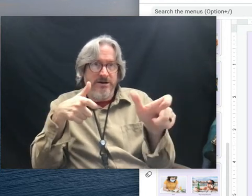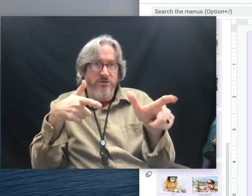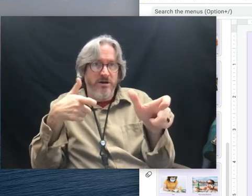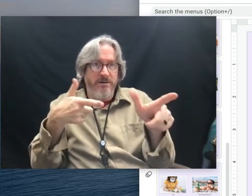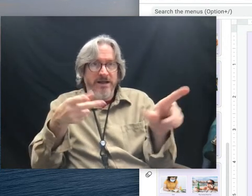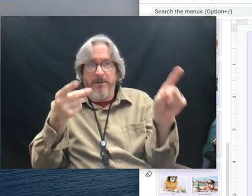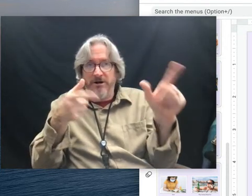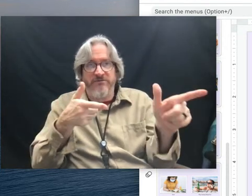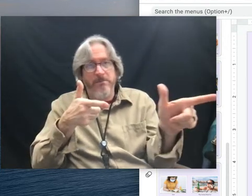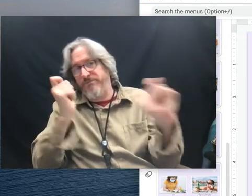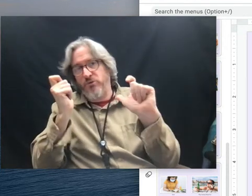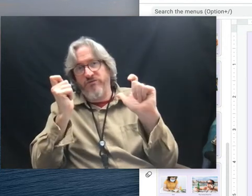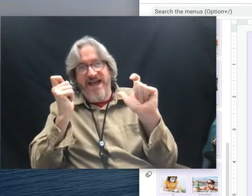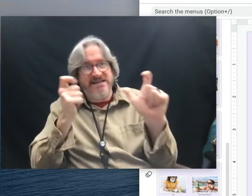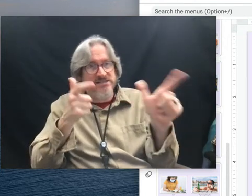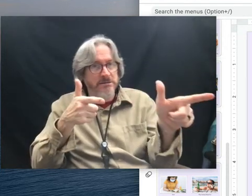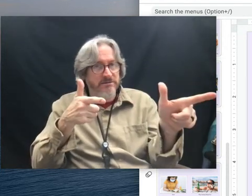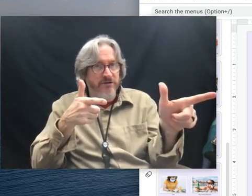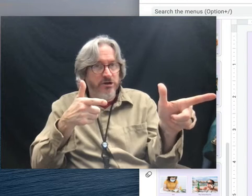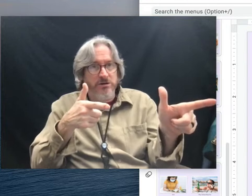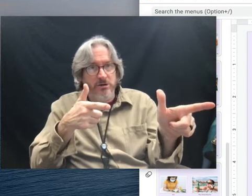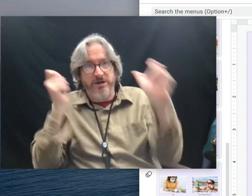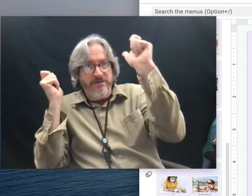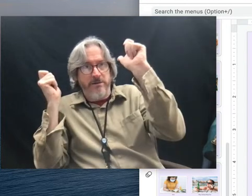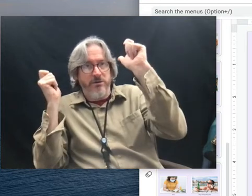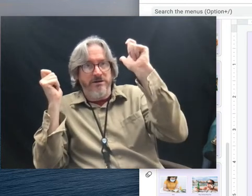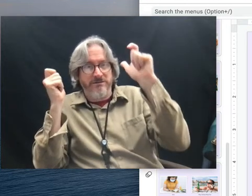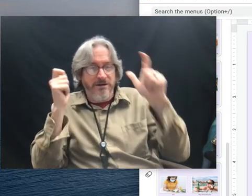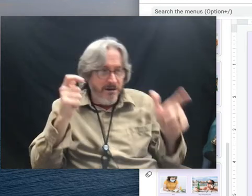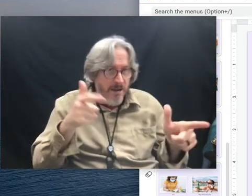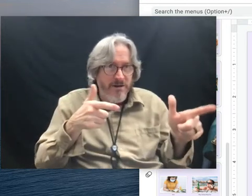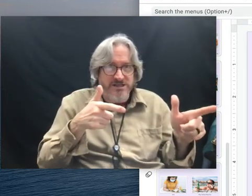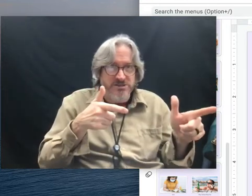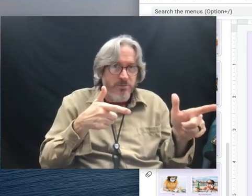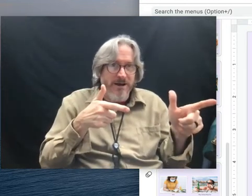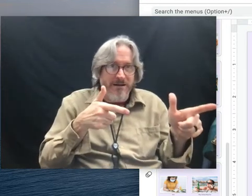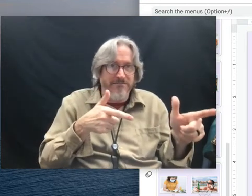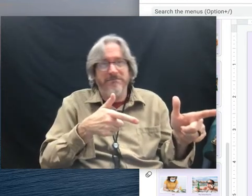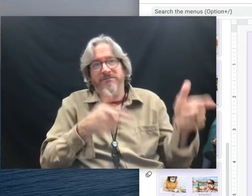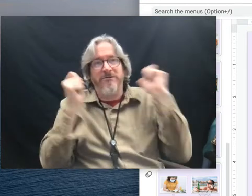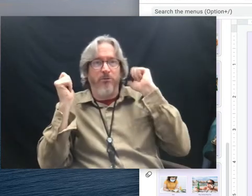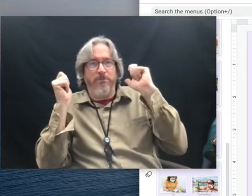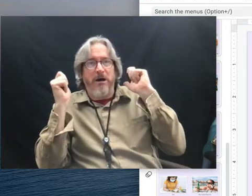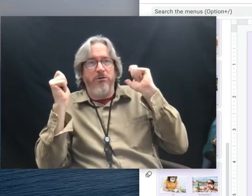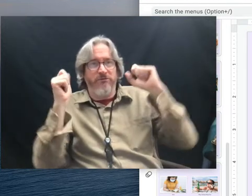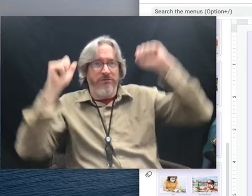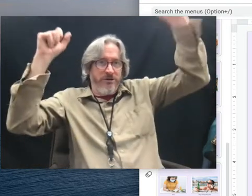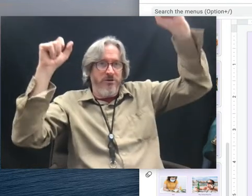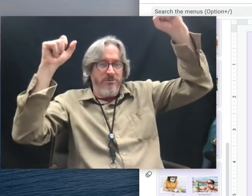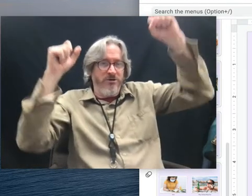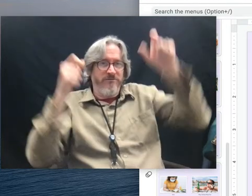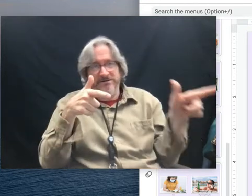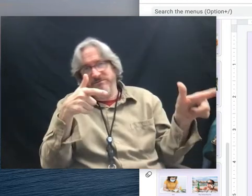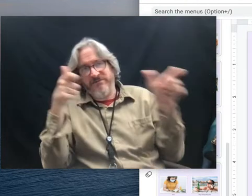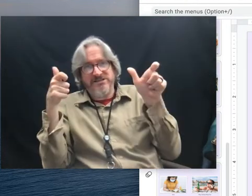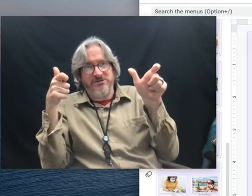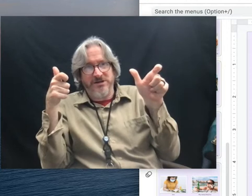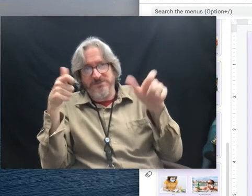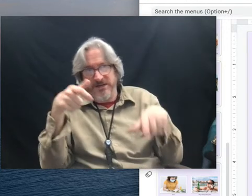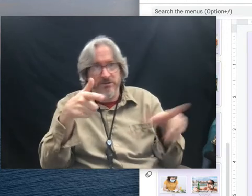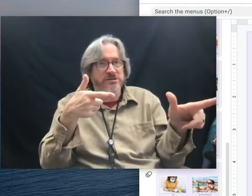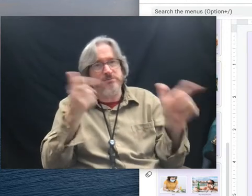I don't, apart from fast, quicker than a bullet. I'm like Superman, more powerful than a locomotive, right?